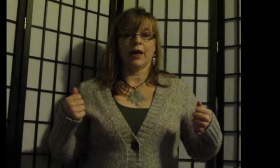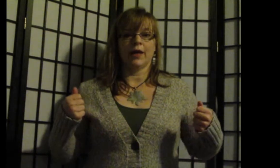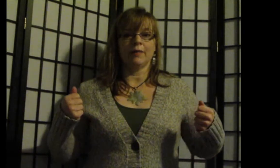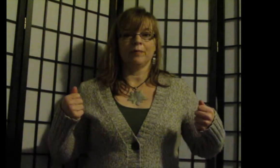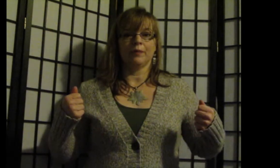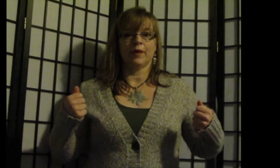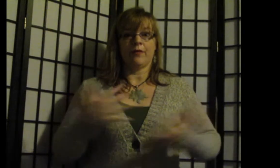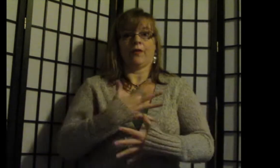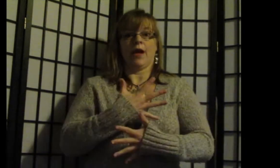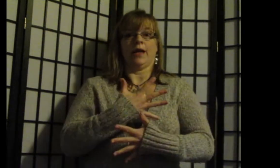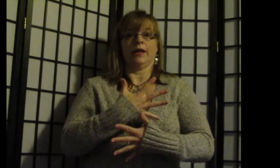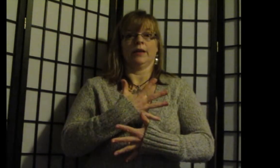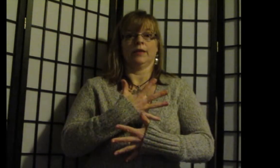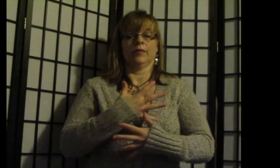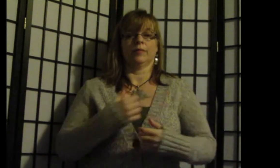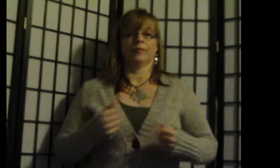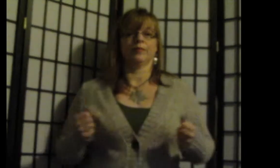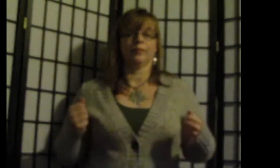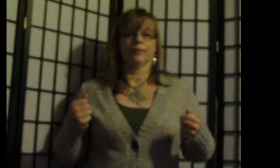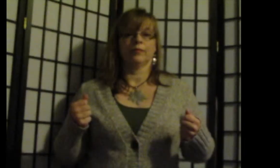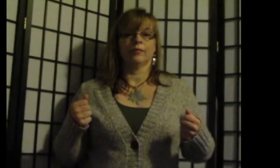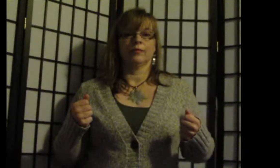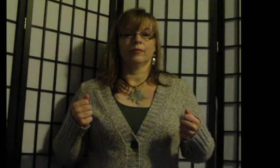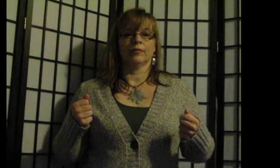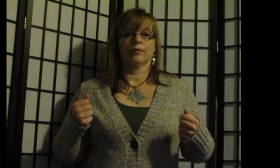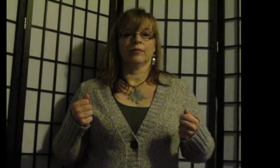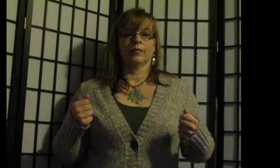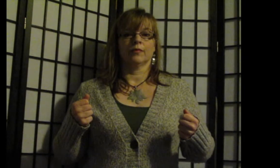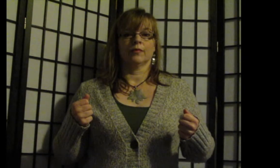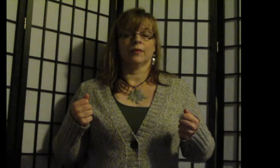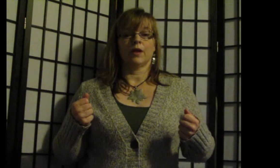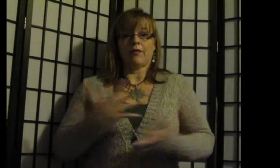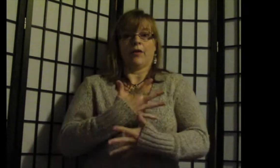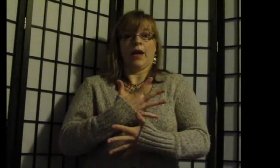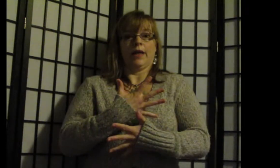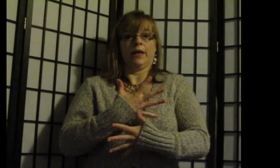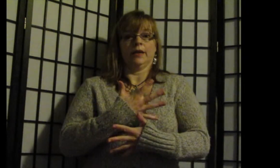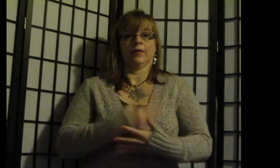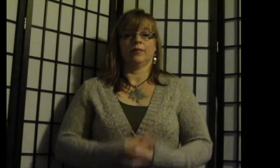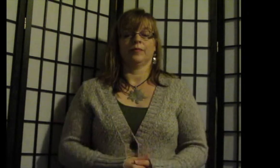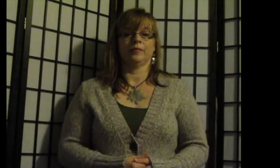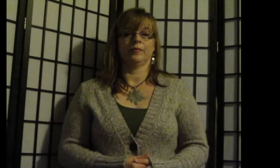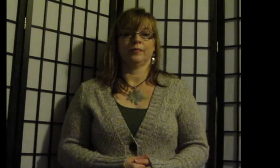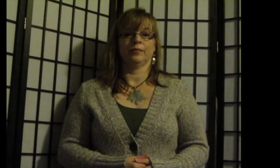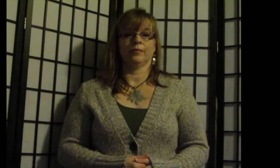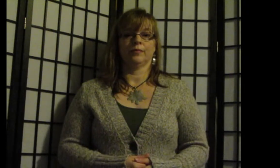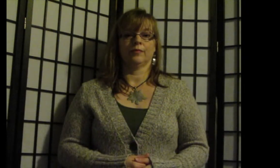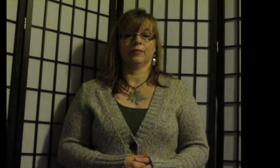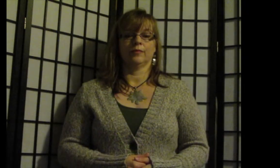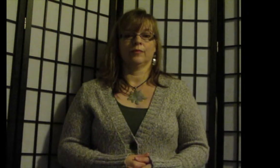Okay? Afraid. Afraid.